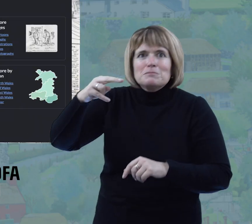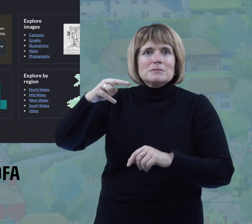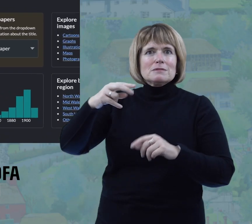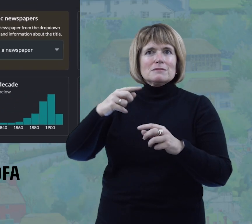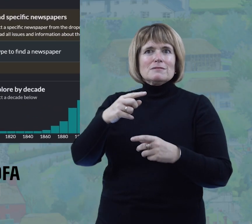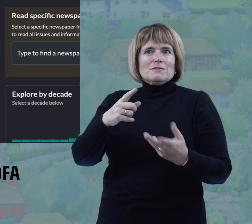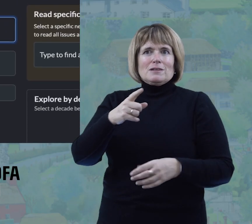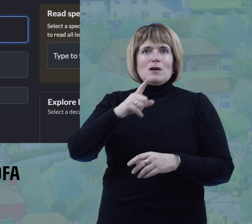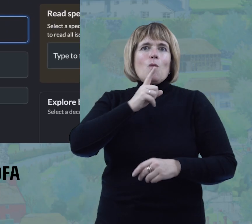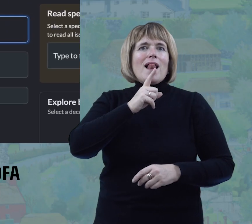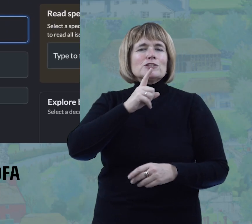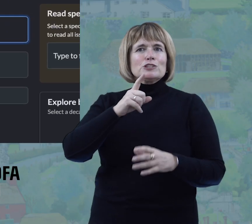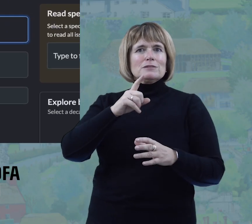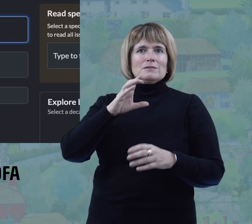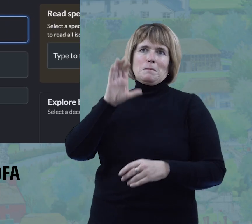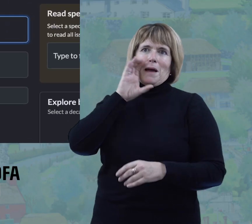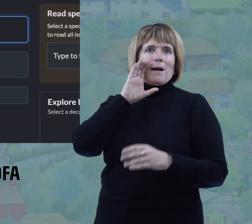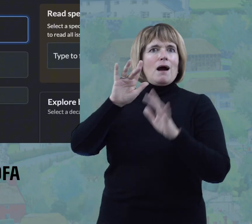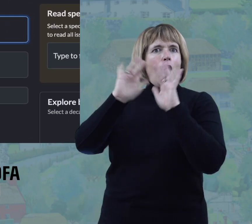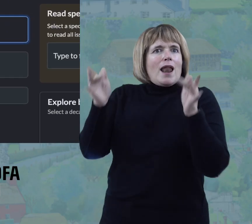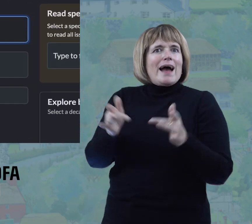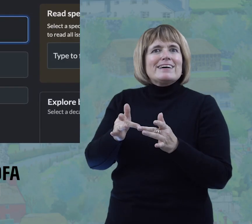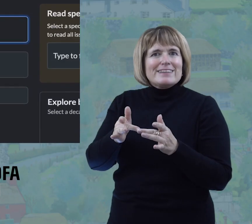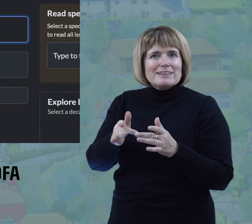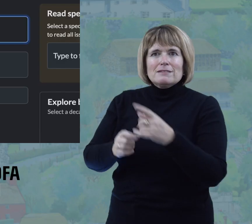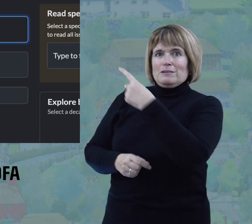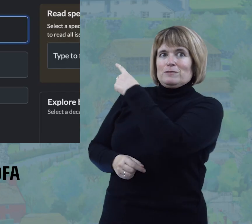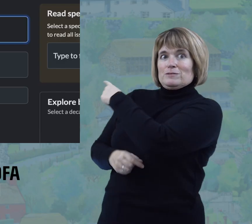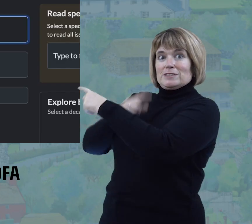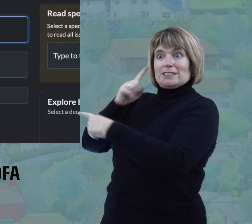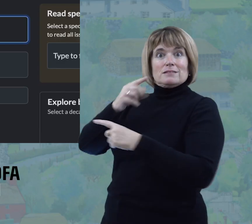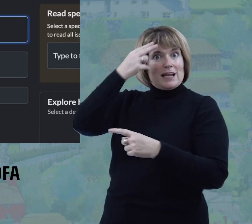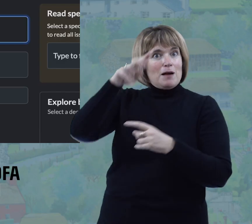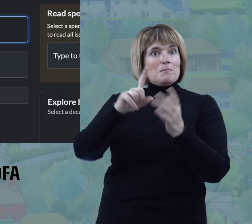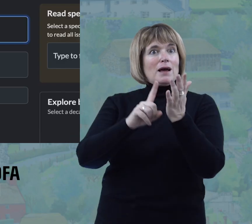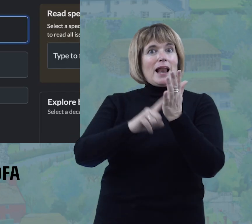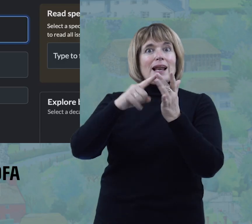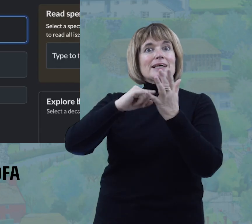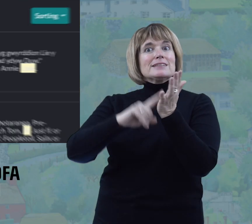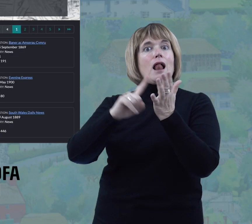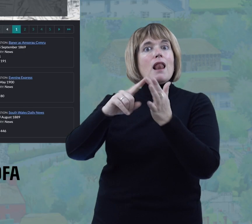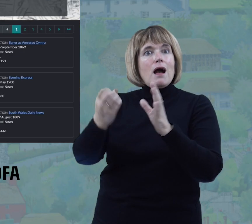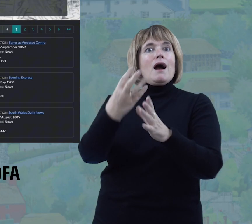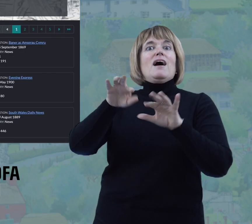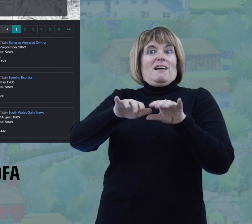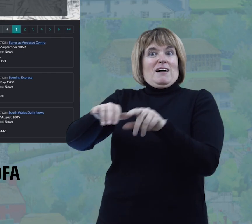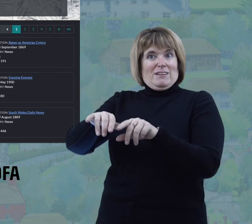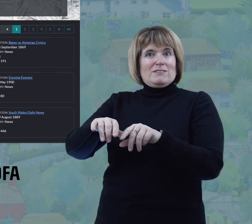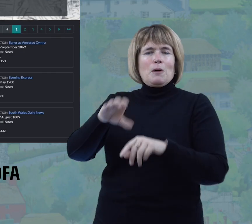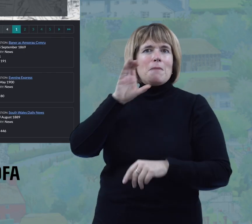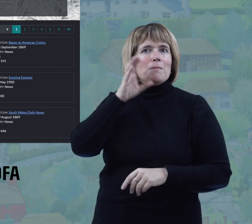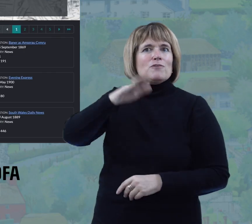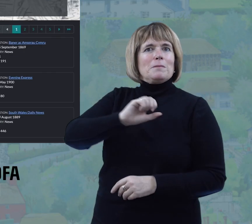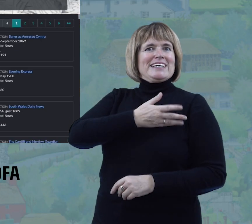names, you can search Welsh newspapers online. Here we can enter a name and see what comes up in the newspapers from